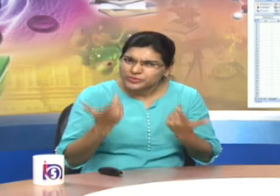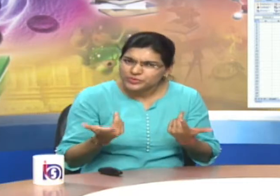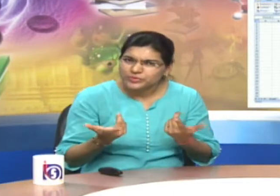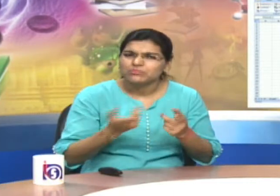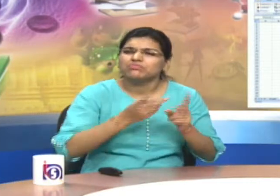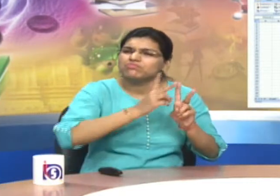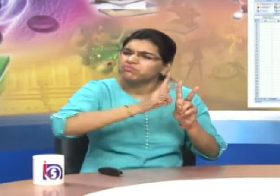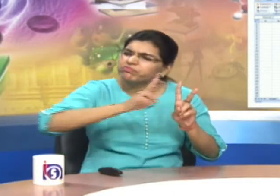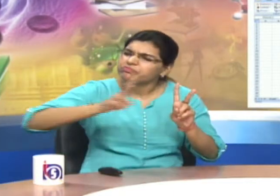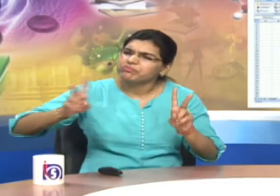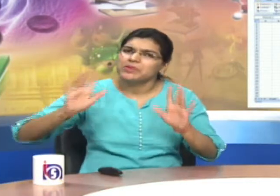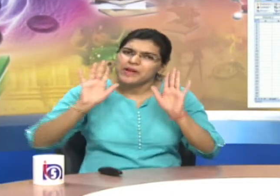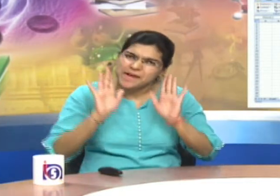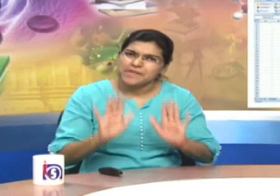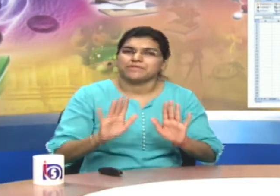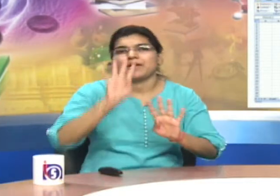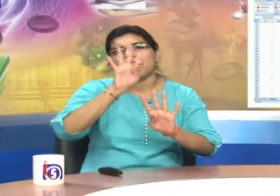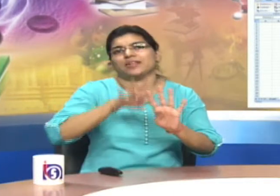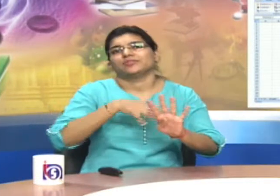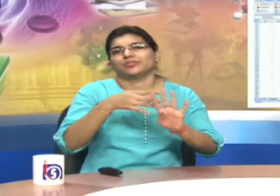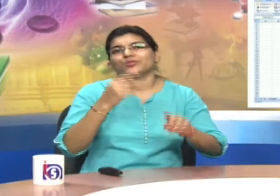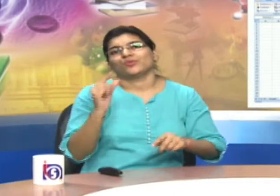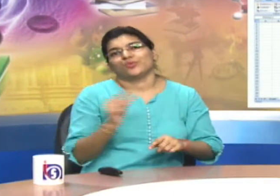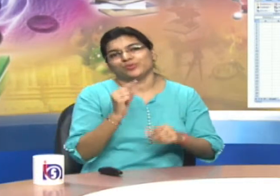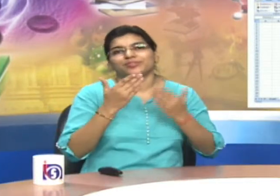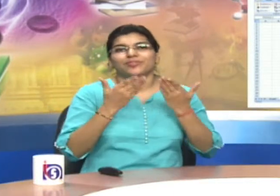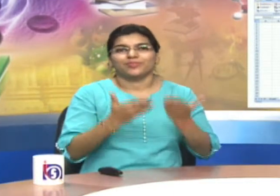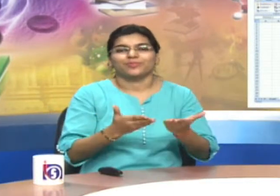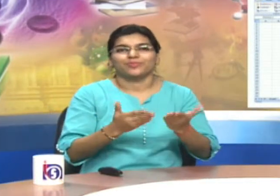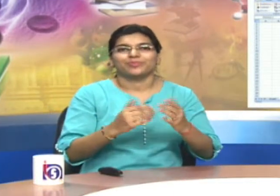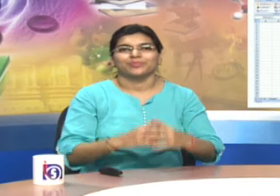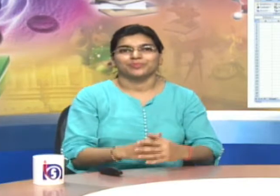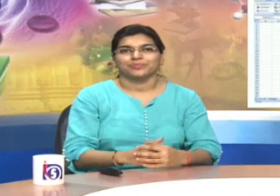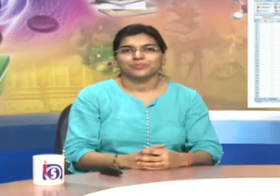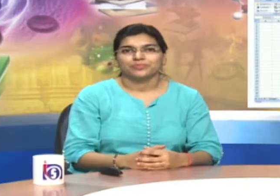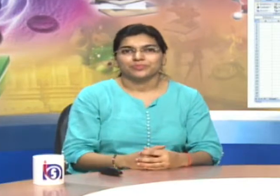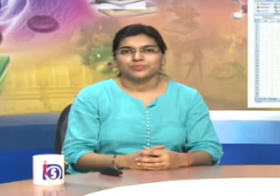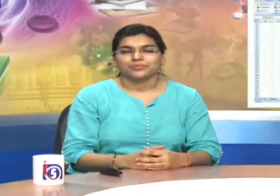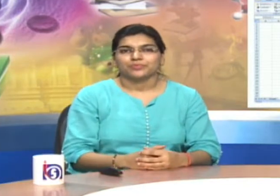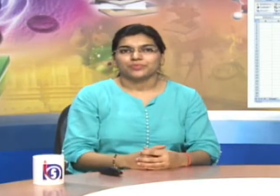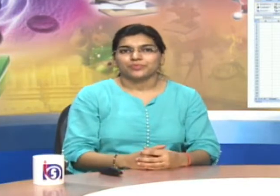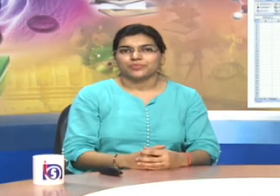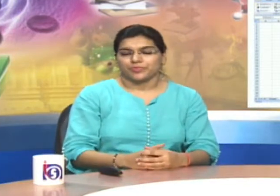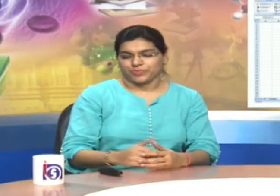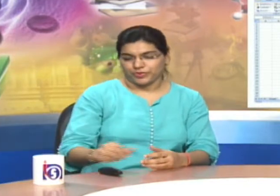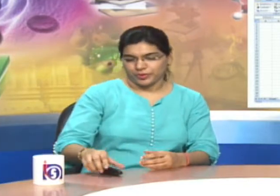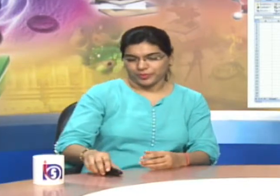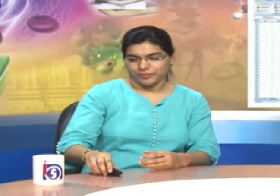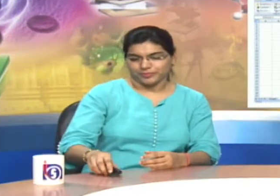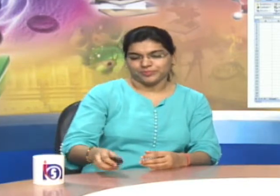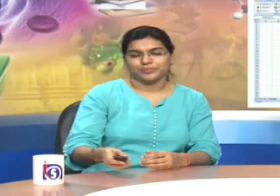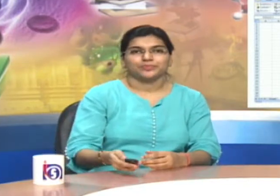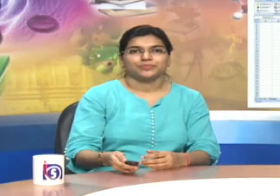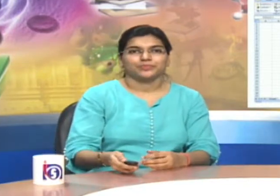in colleges, all use these formulas, function and charts.